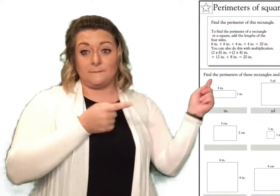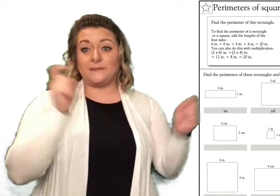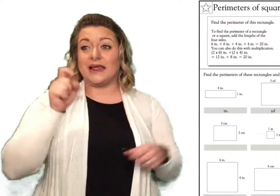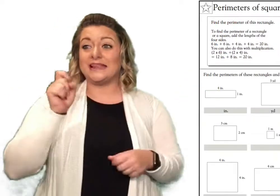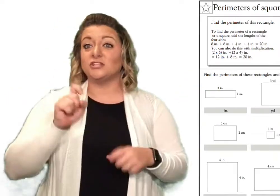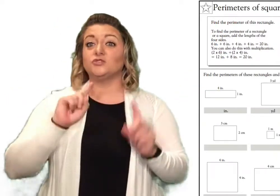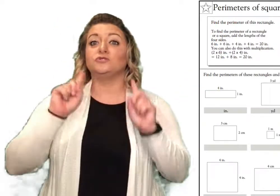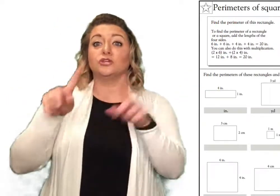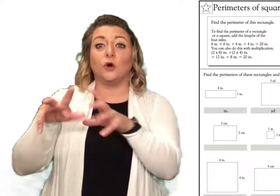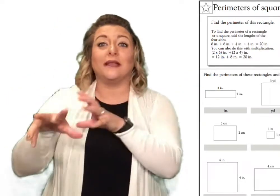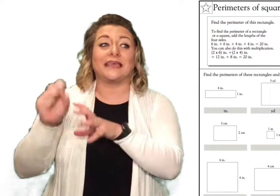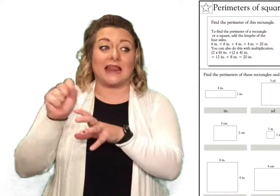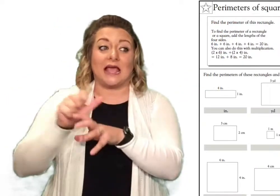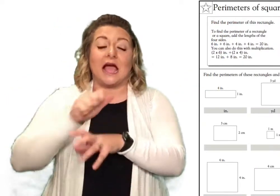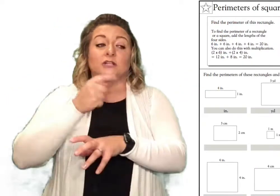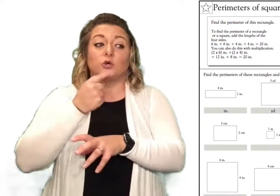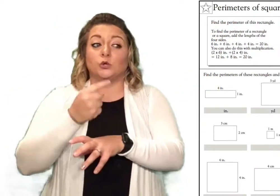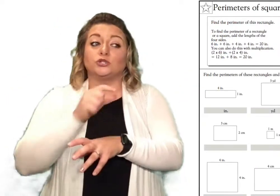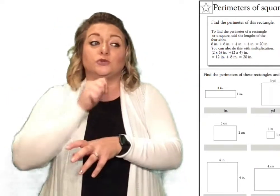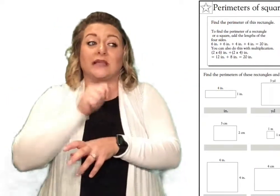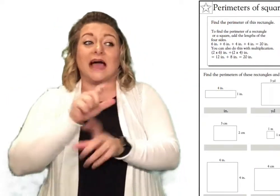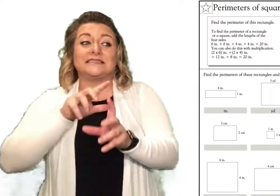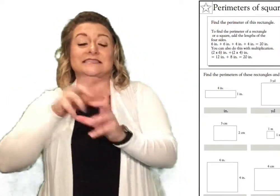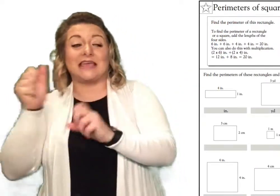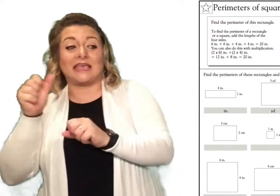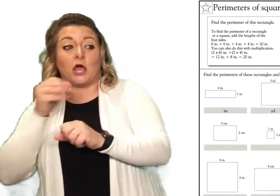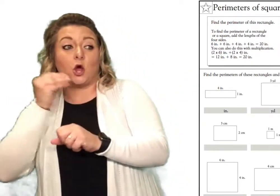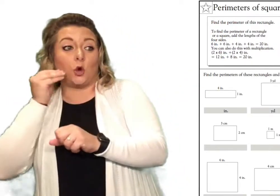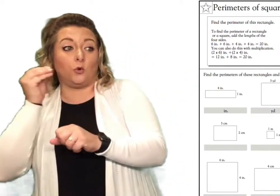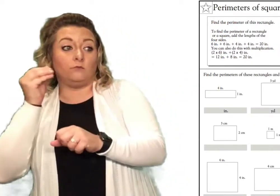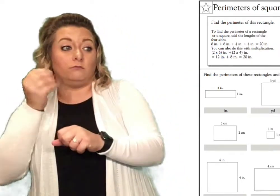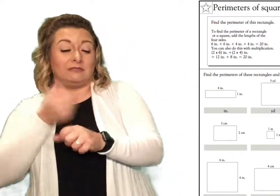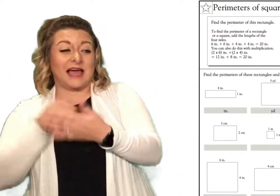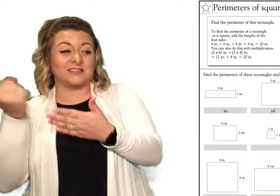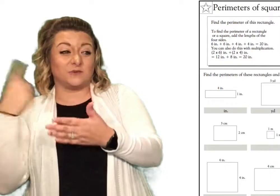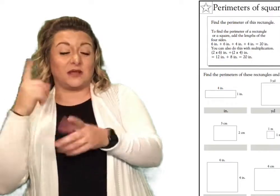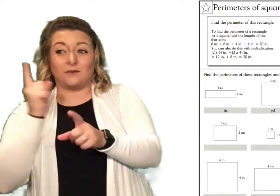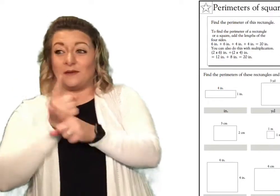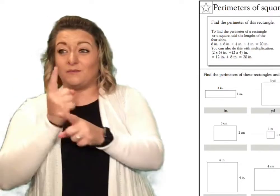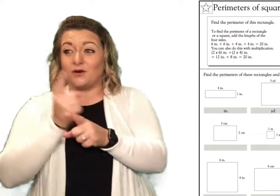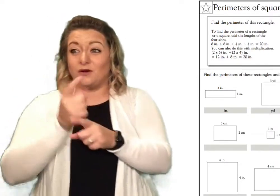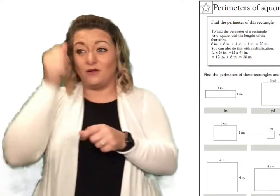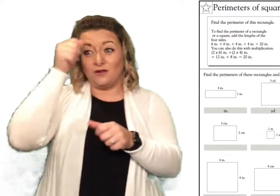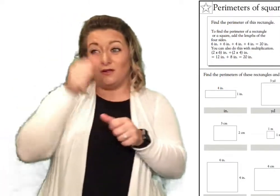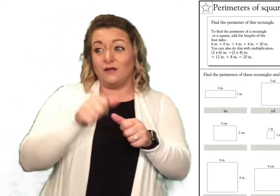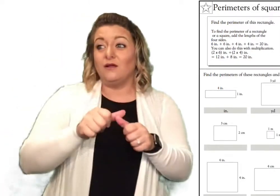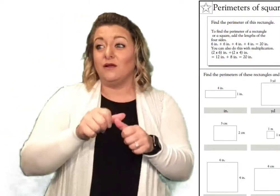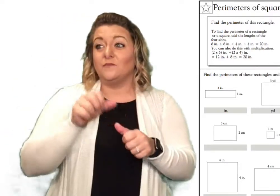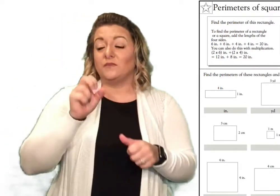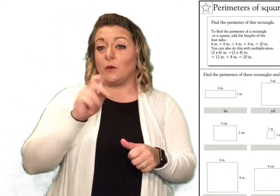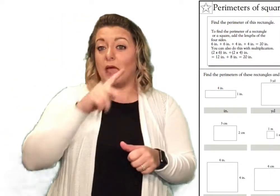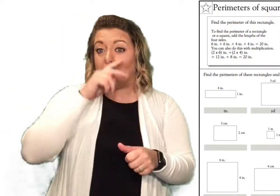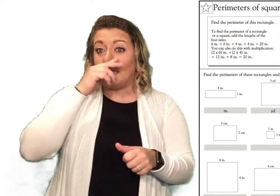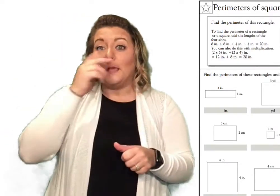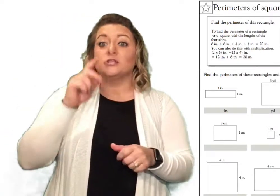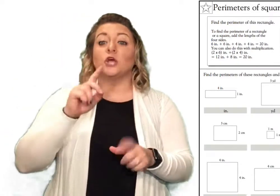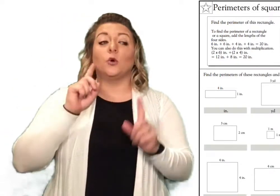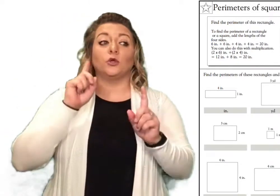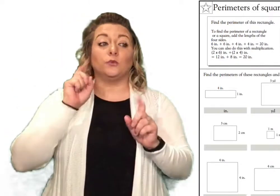but I need you to go and get it. I told you not to take it home last week, remember? Okay, so you